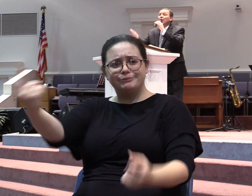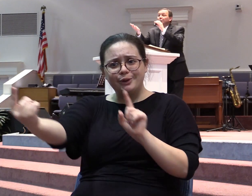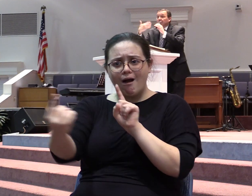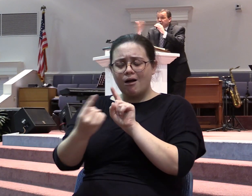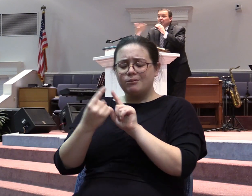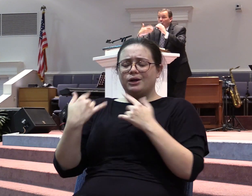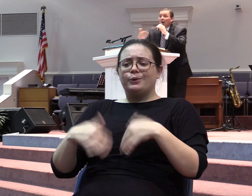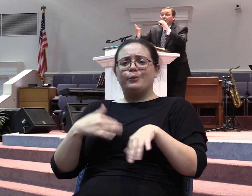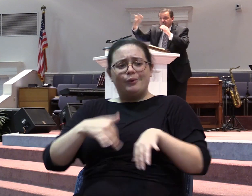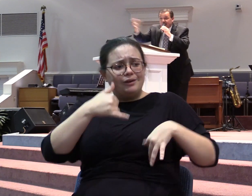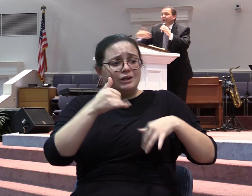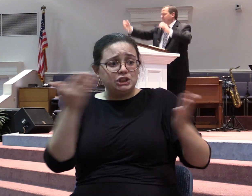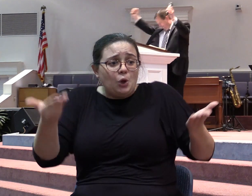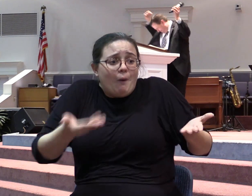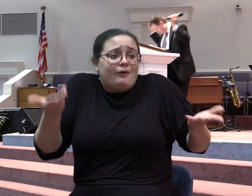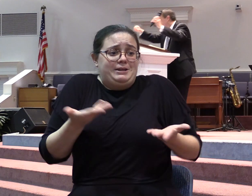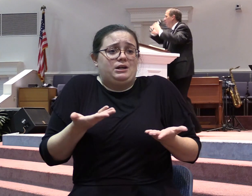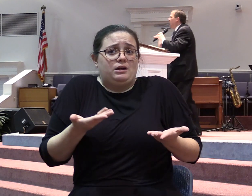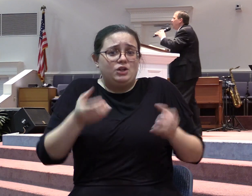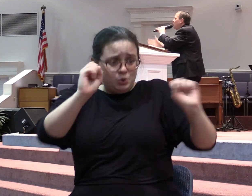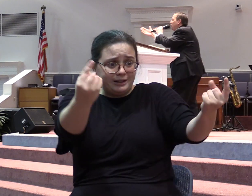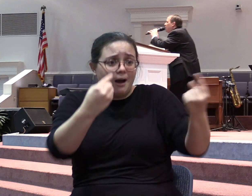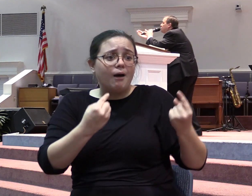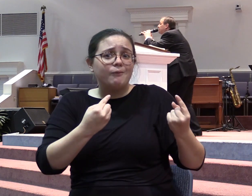them, you're still welcome here.